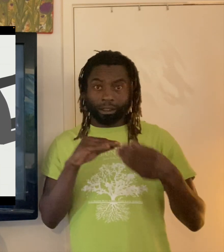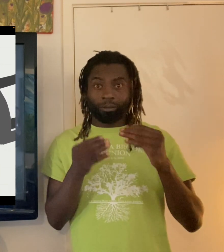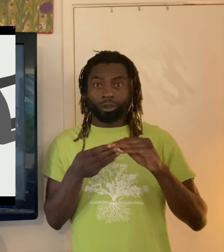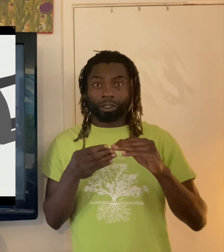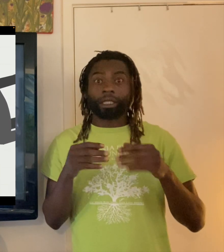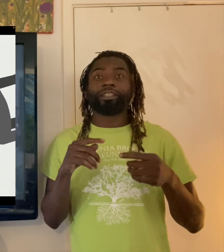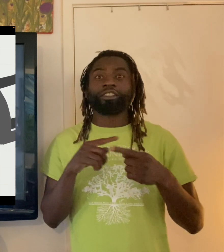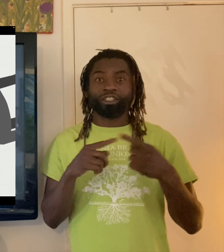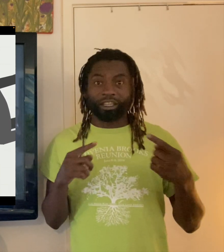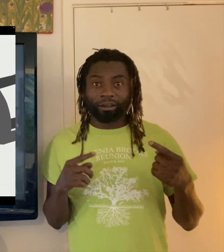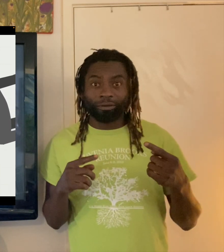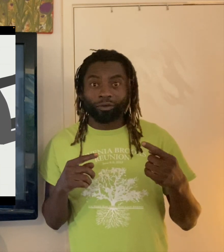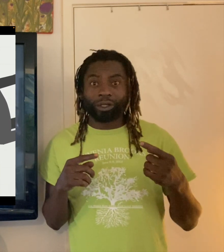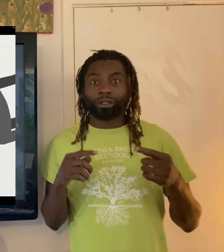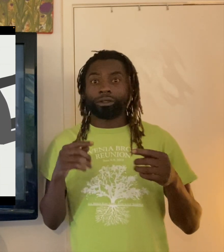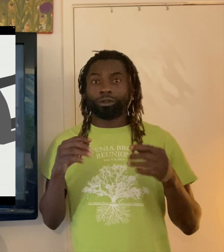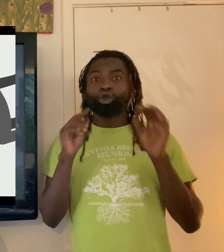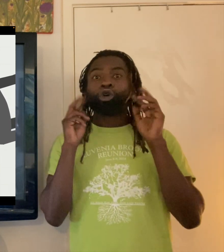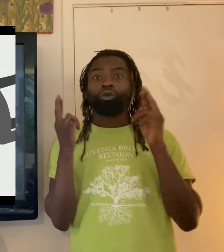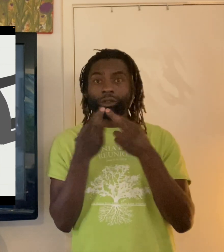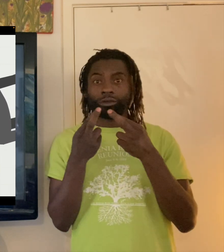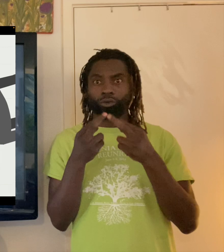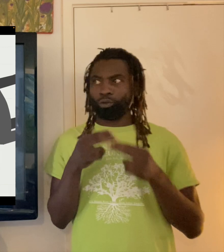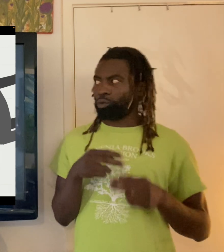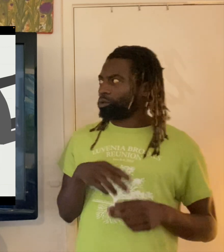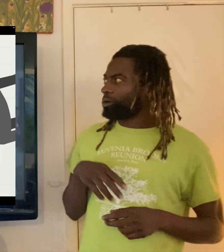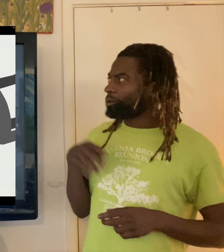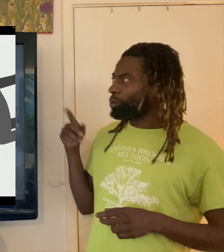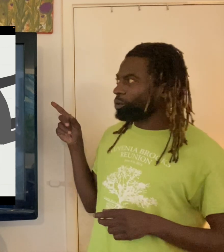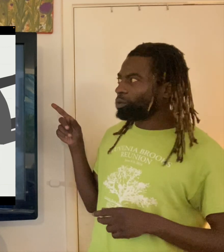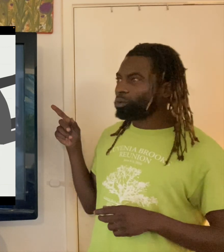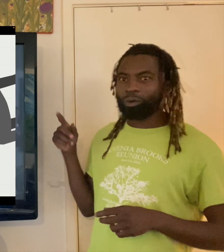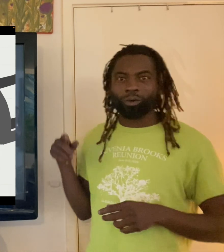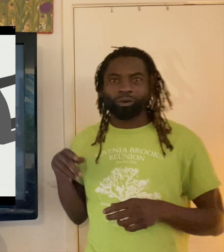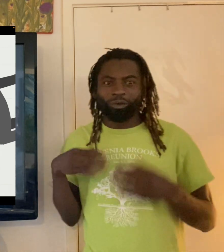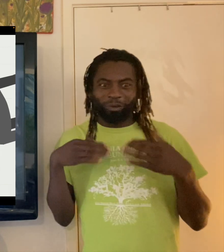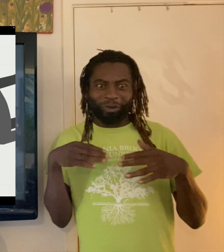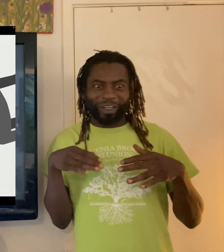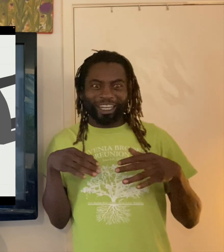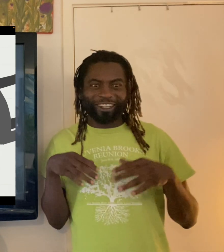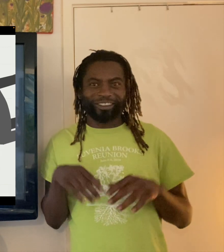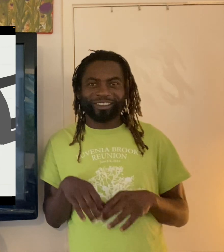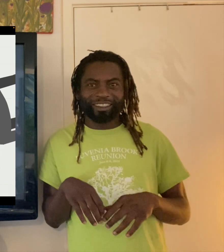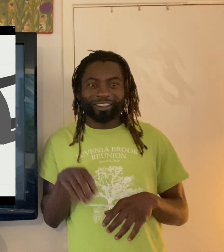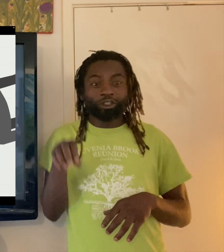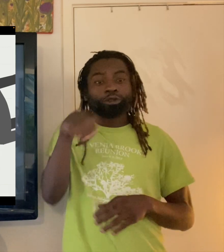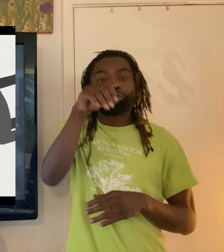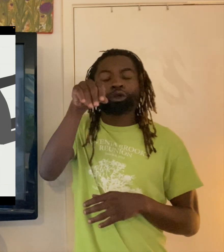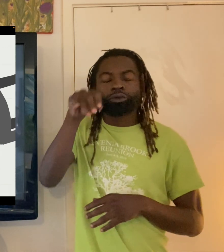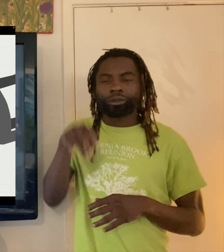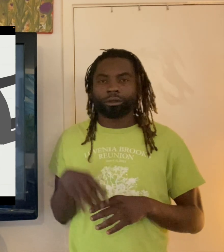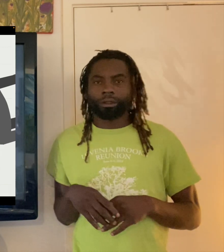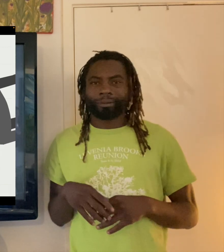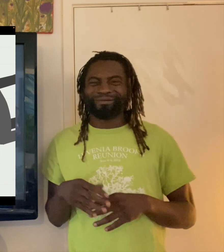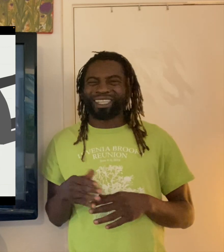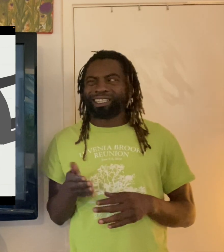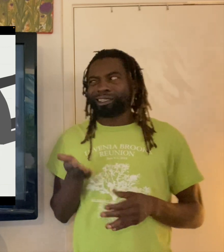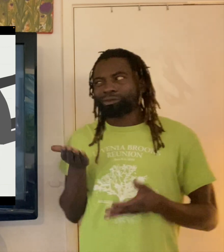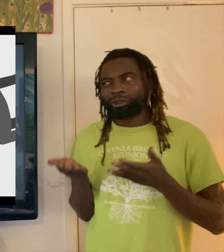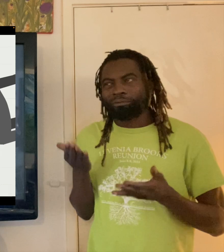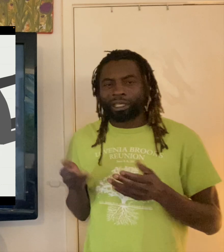Whoa, sprinkles. Wow. So, this one may be a little tricky. We